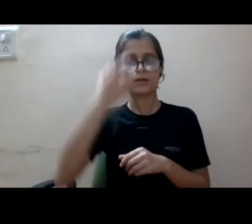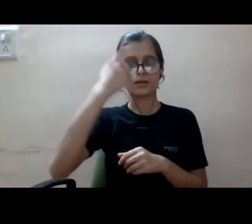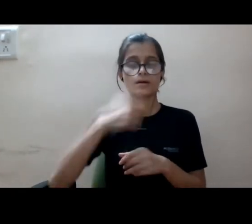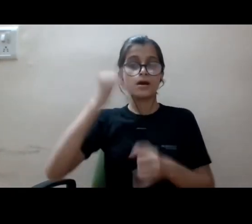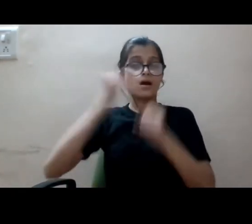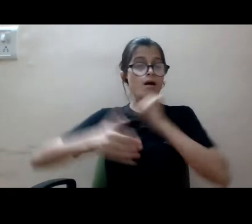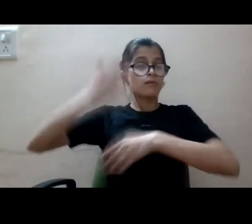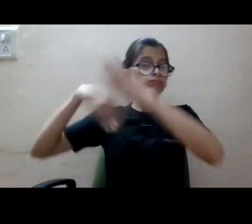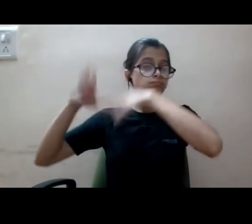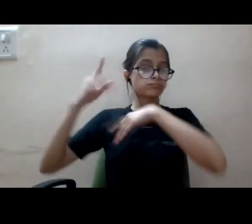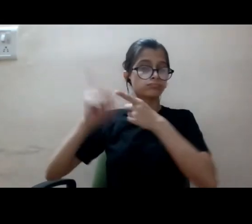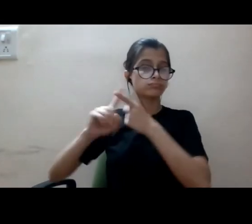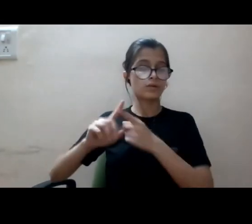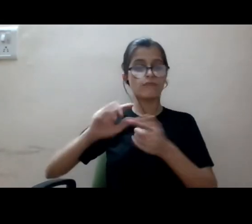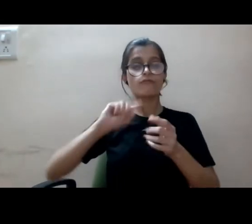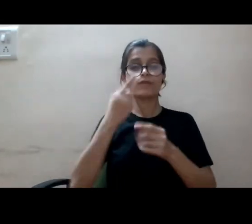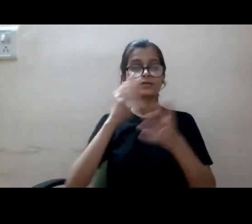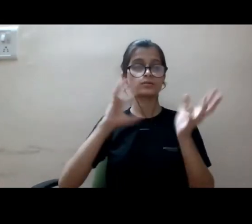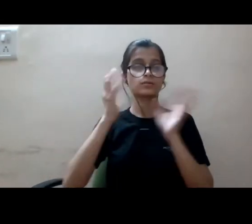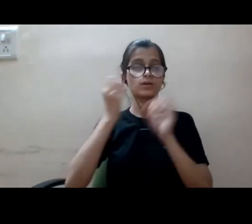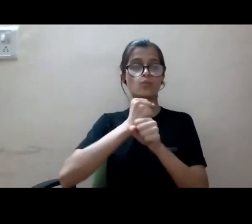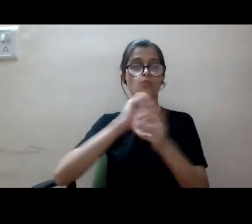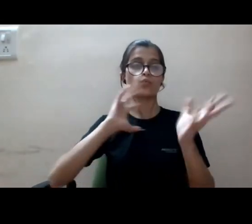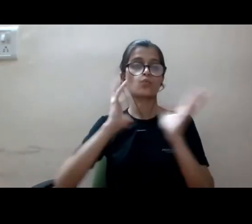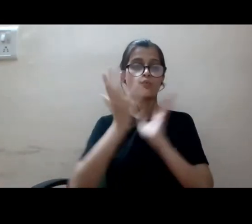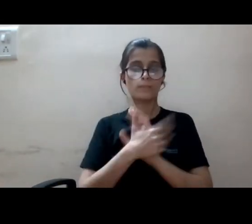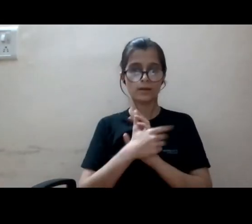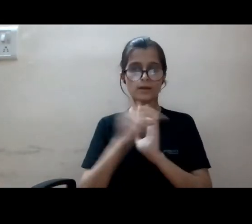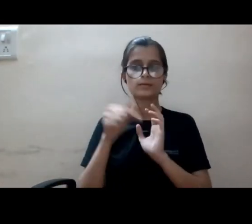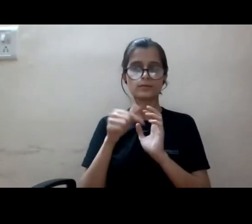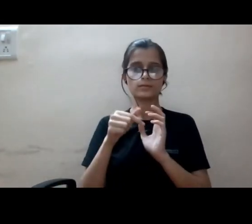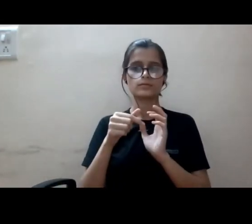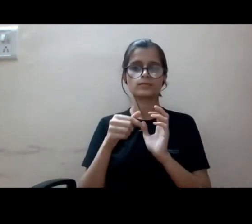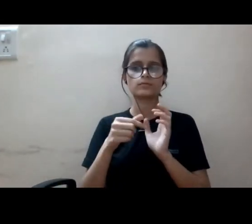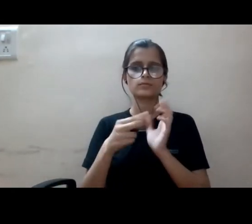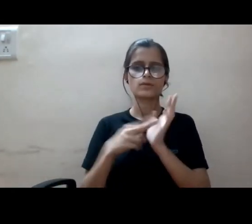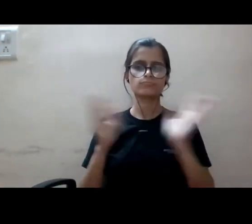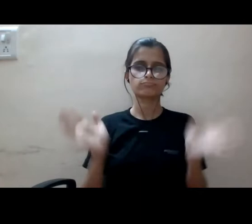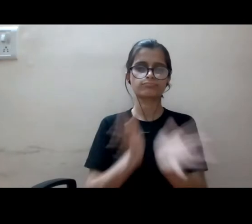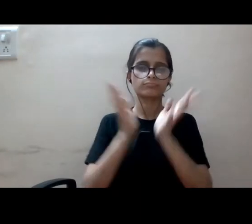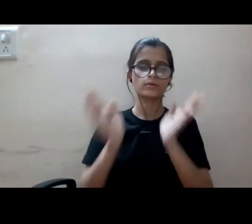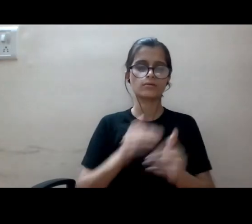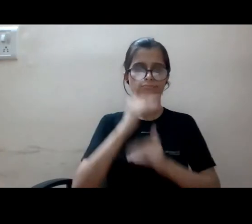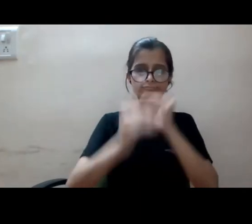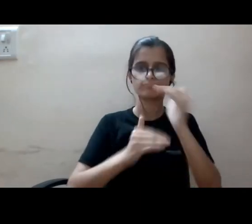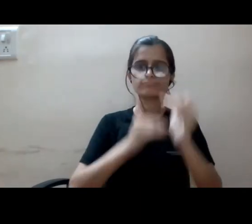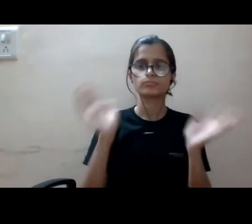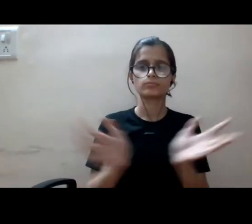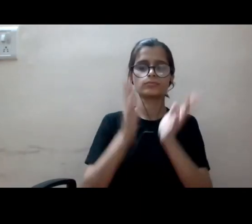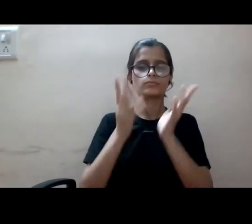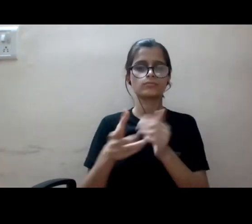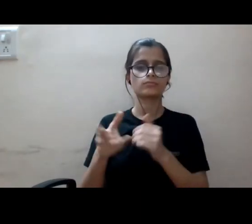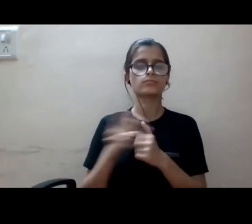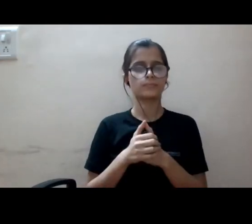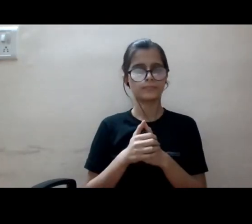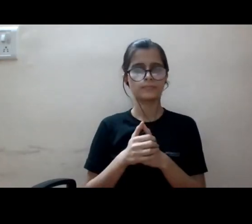the forces of globalization appear to be more nurturing than destructive of the reaffirmation of sovereignties